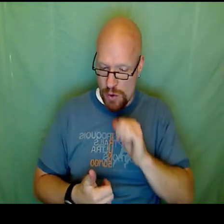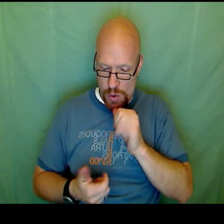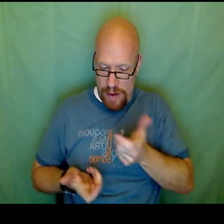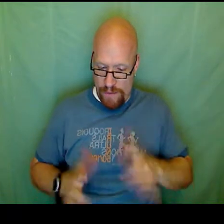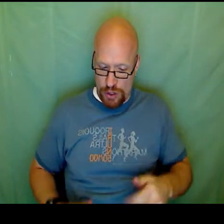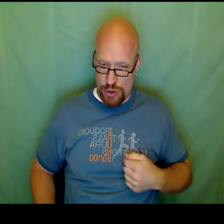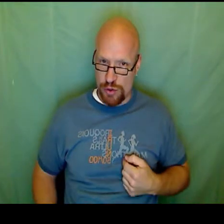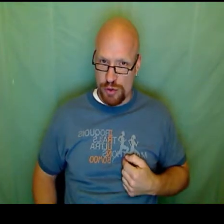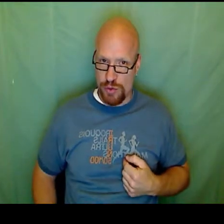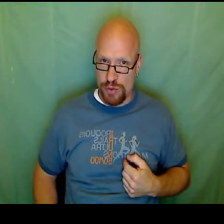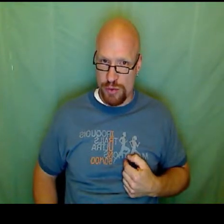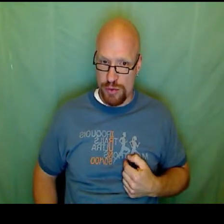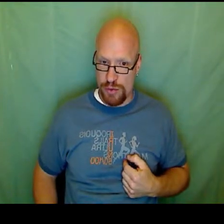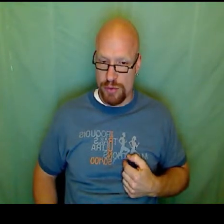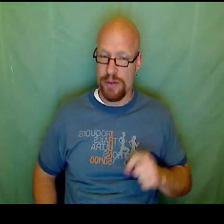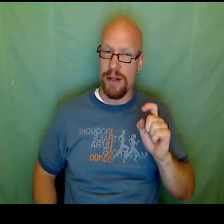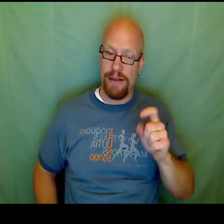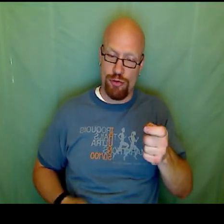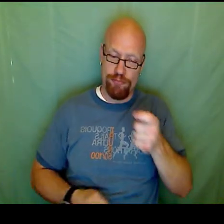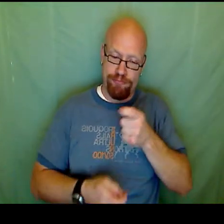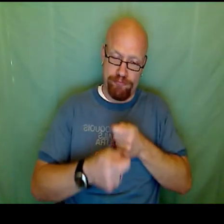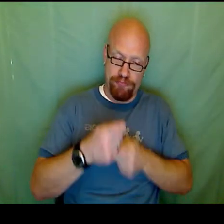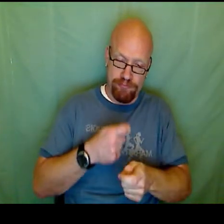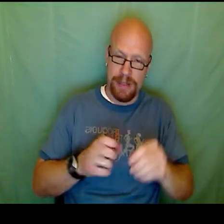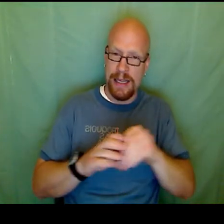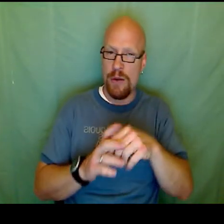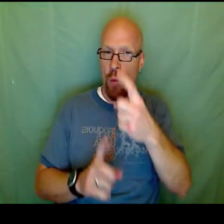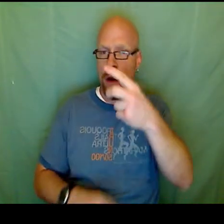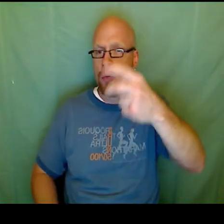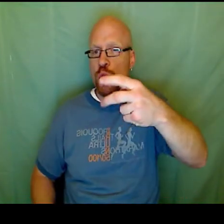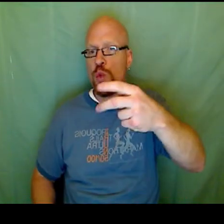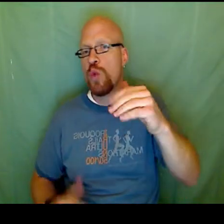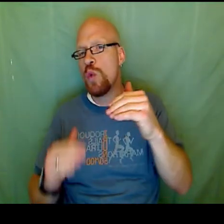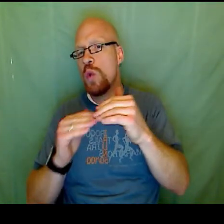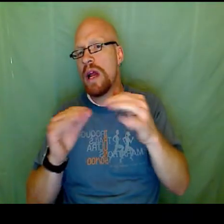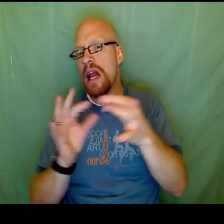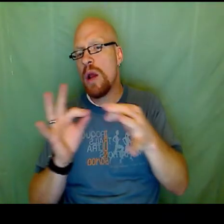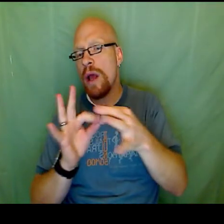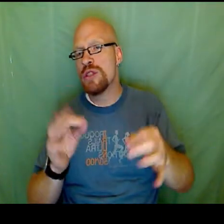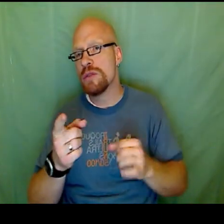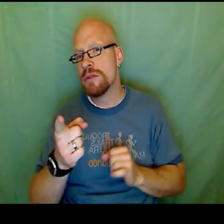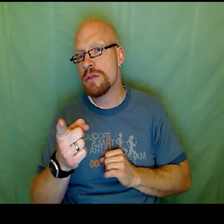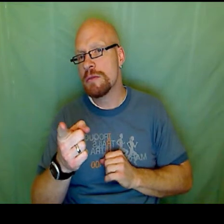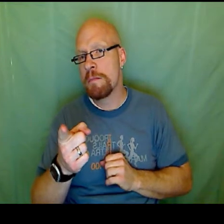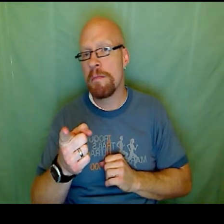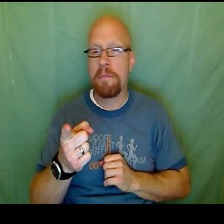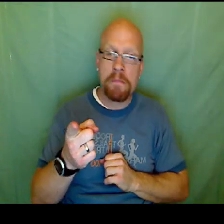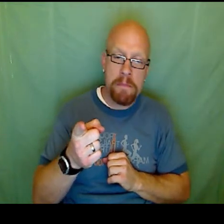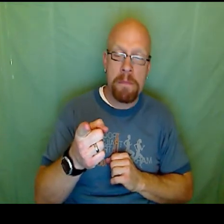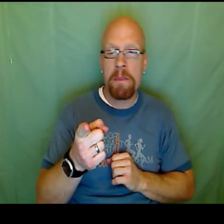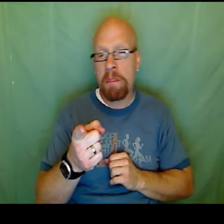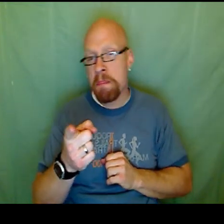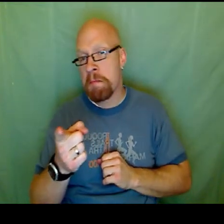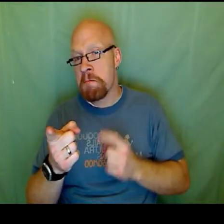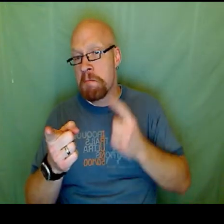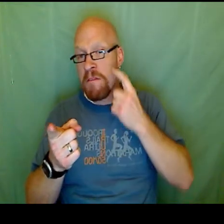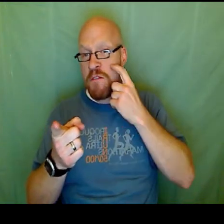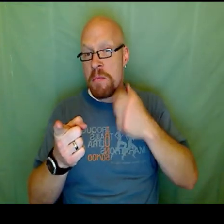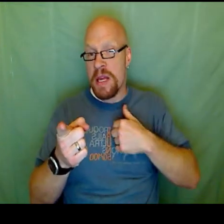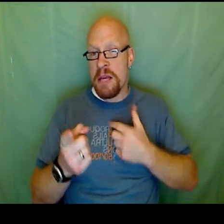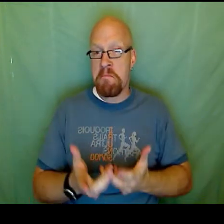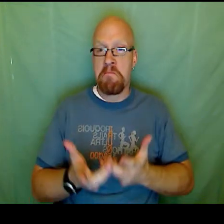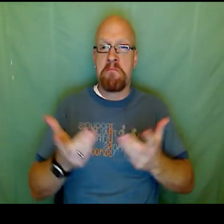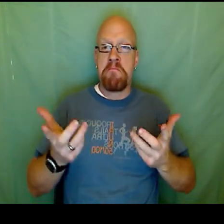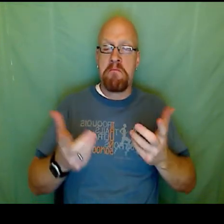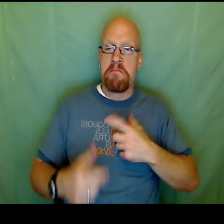So now the answer we have for x is x equals 4. Now we're not finished, and I need to replace the x variable